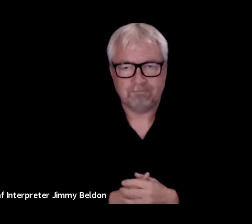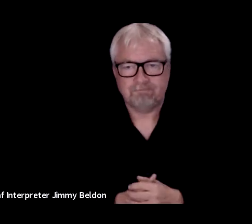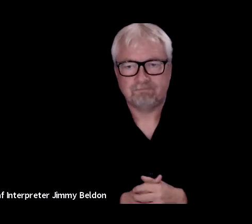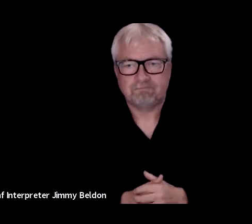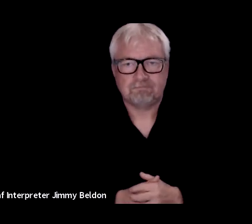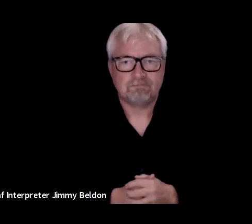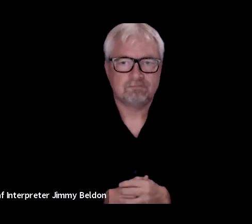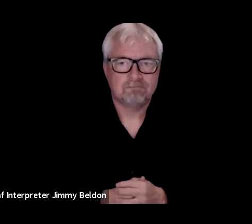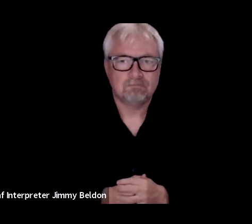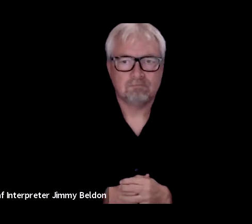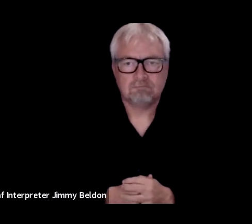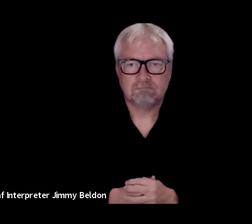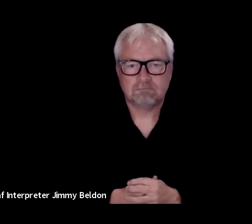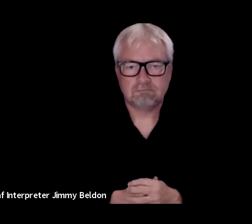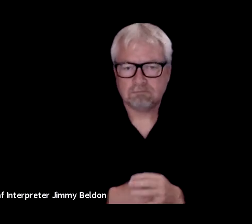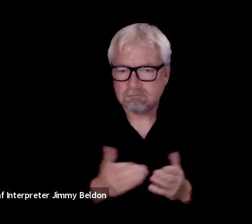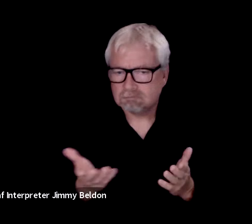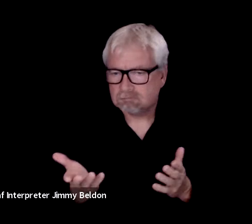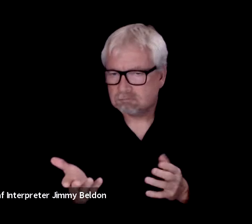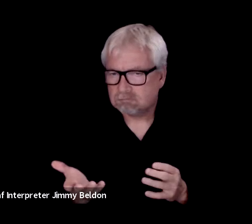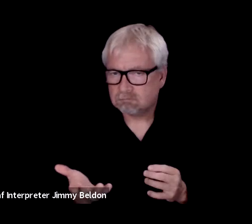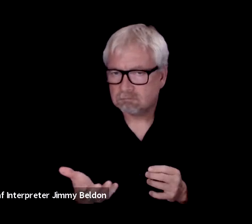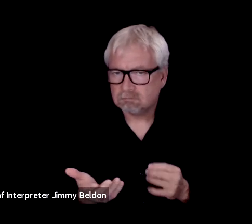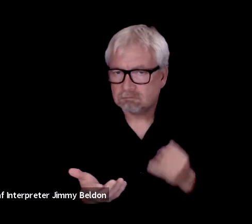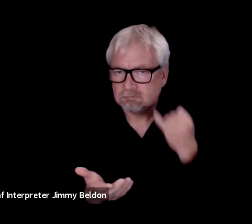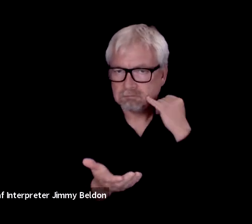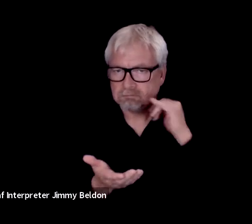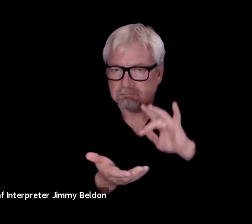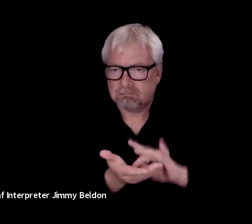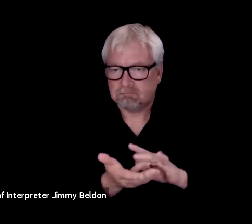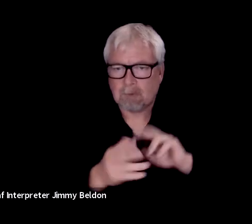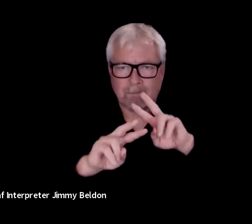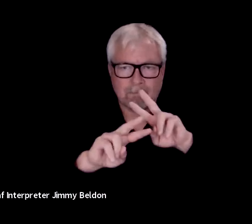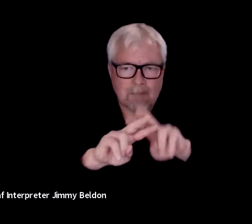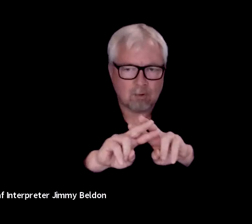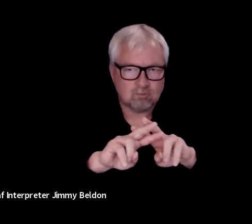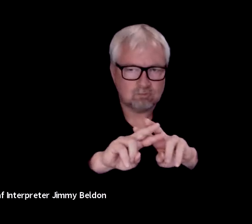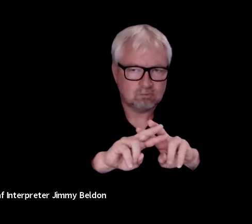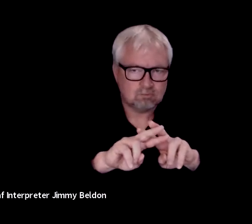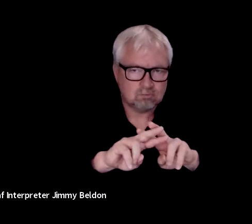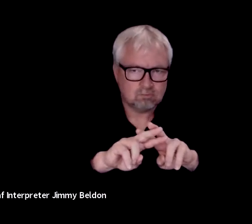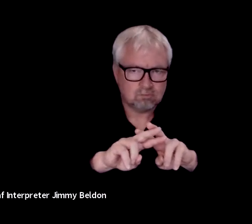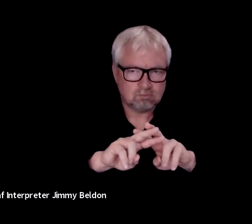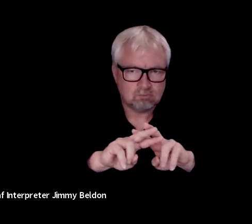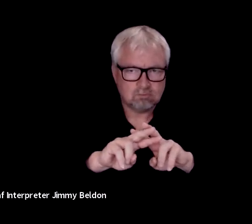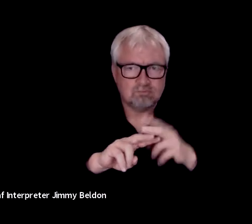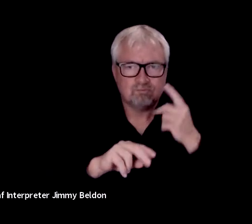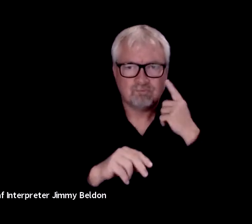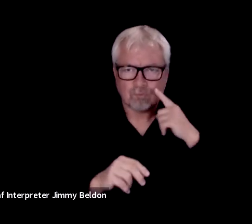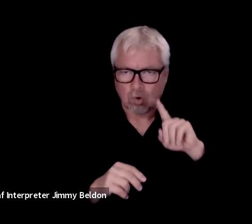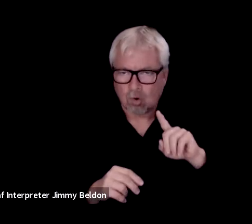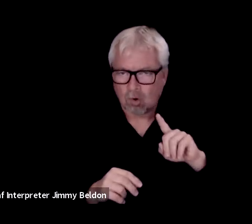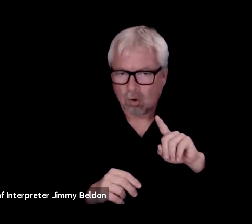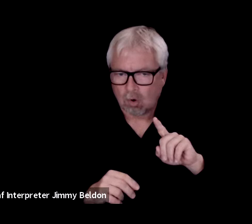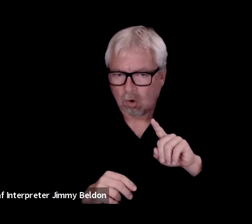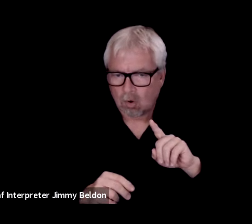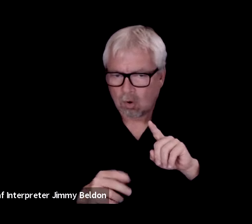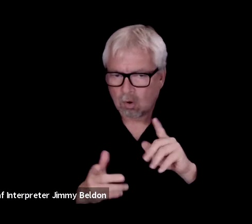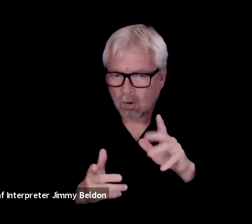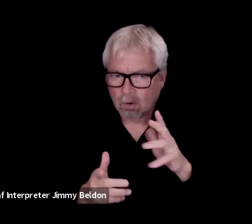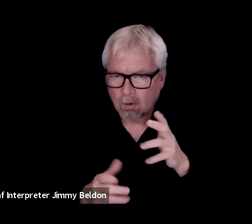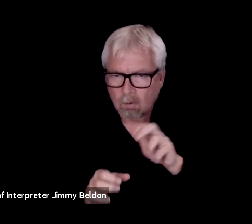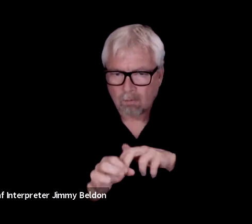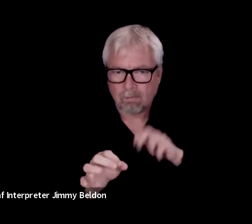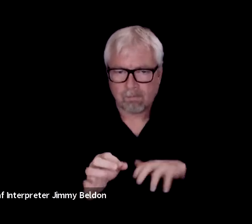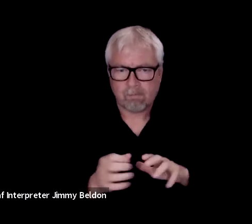stand by while we compile the Q&A roster. Our first question comes from the line of Jeremy